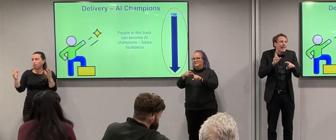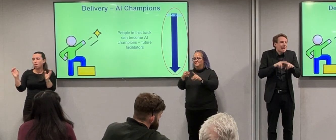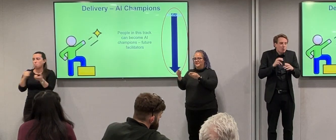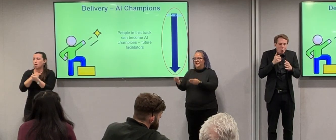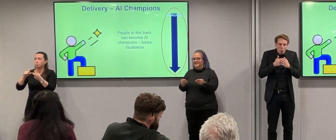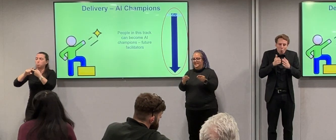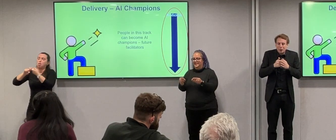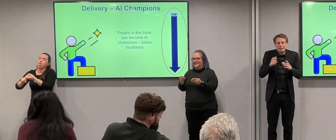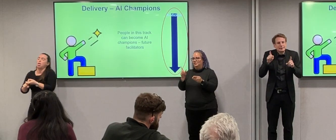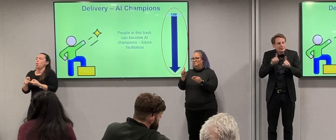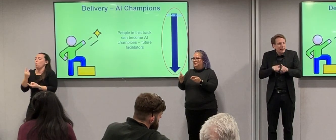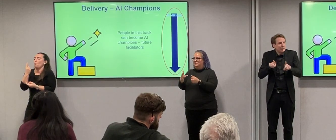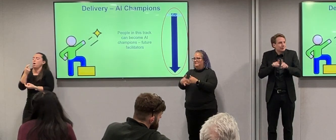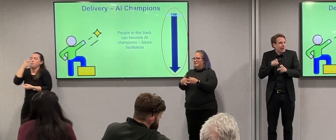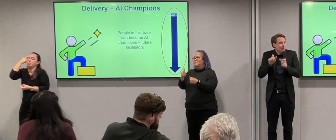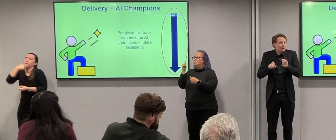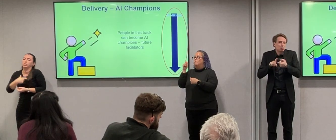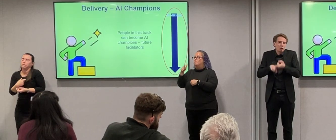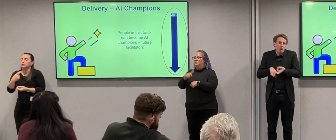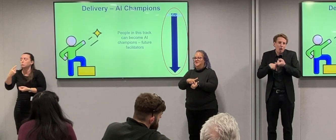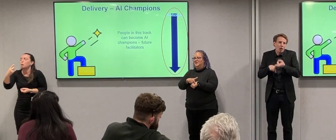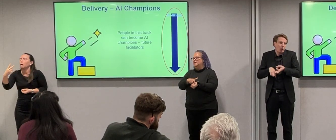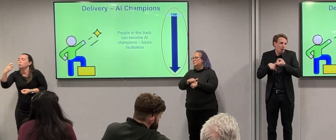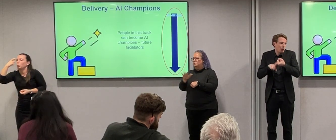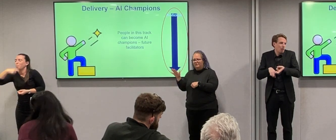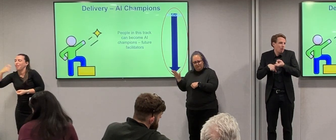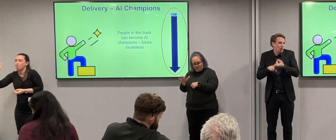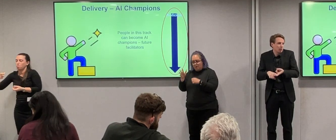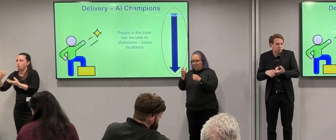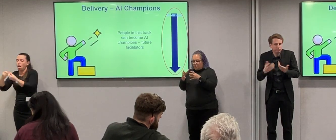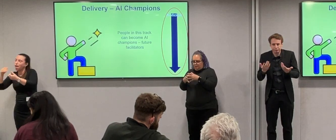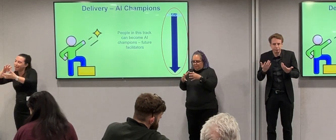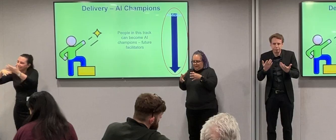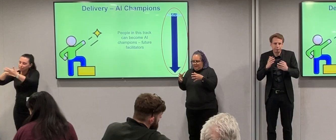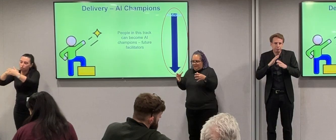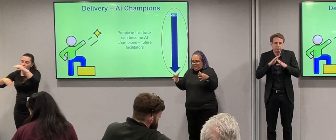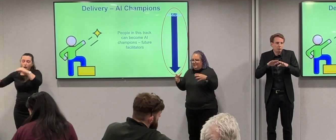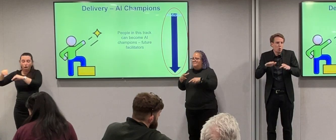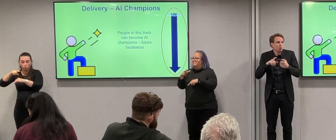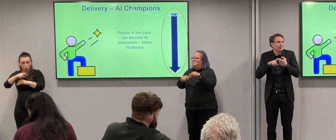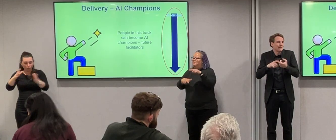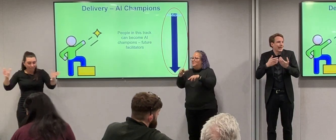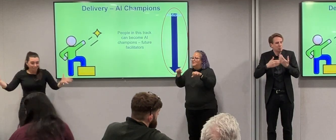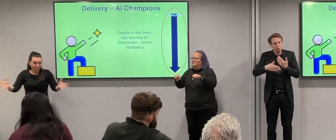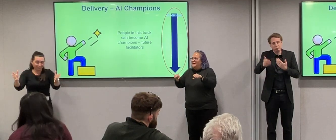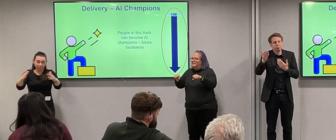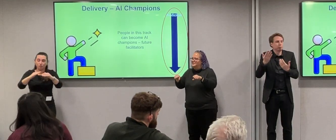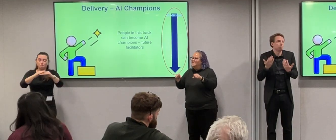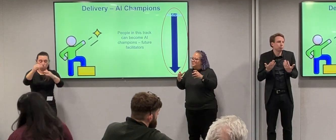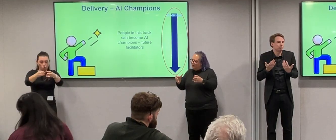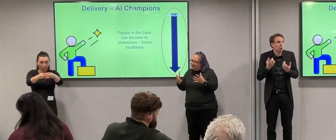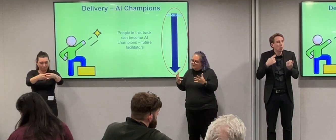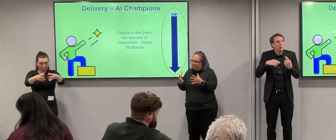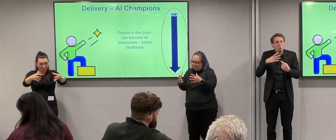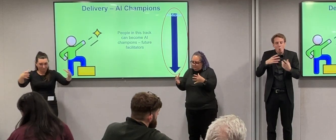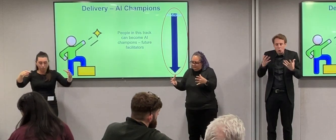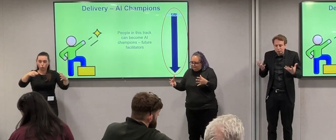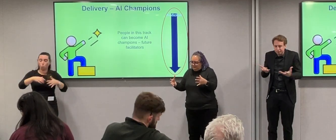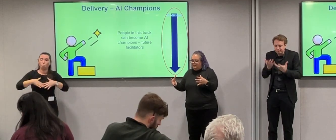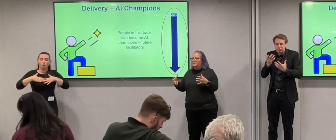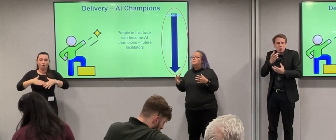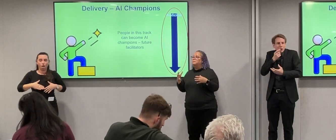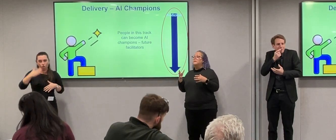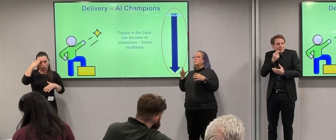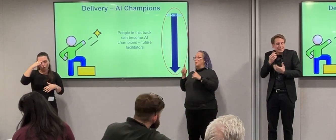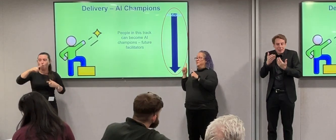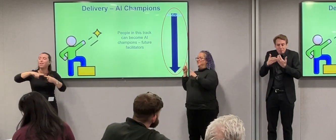all the time. The key is to build capacity in the community. And this proficient track will work